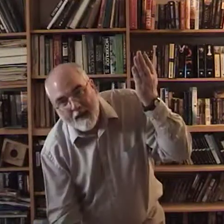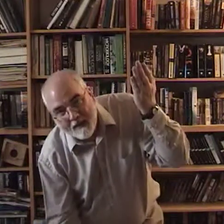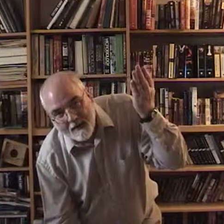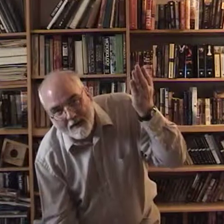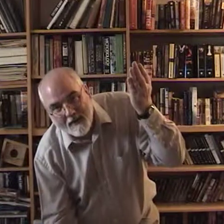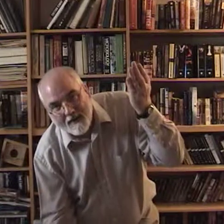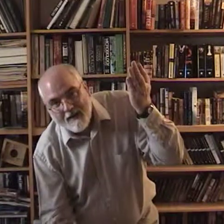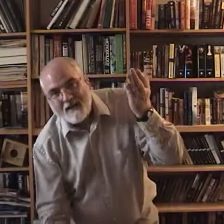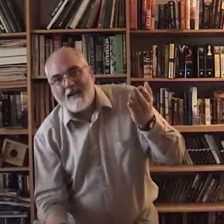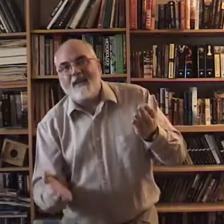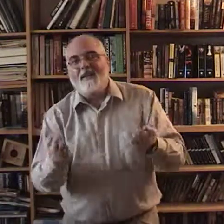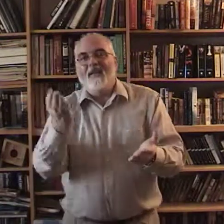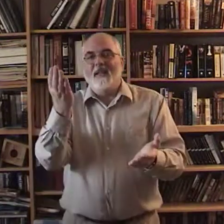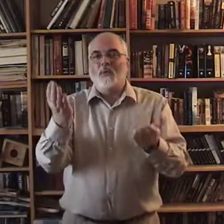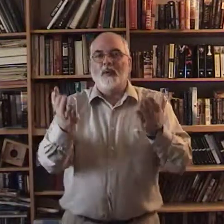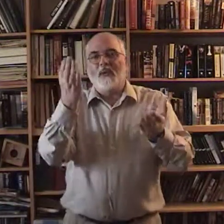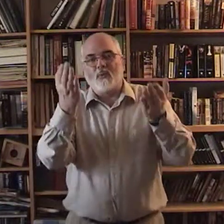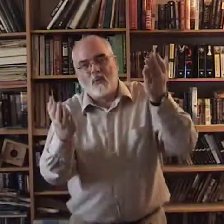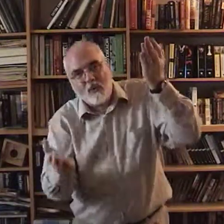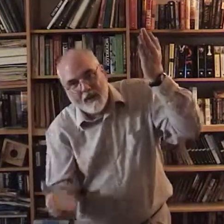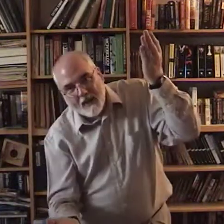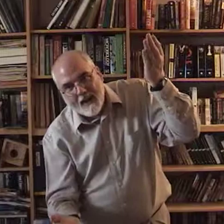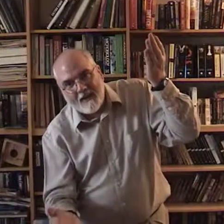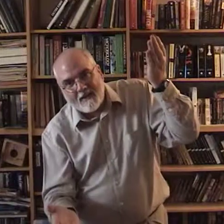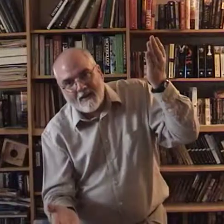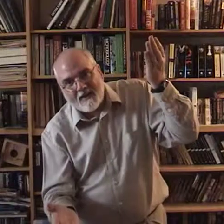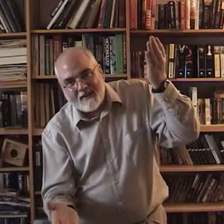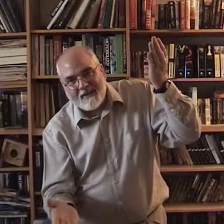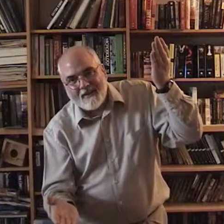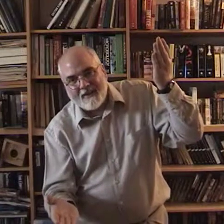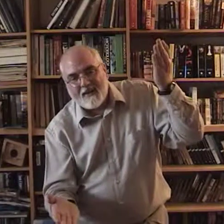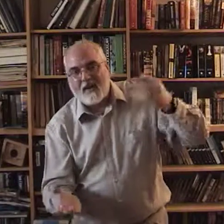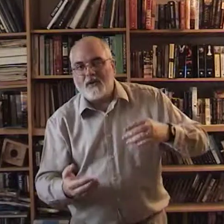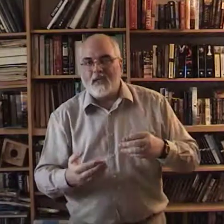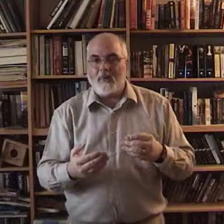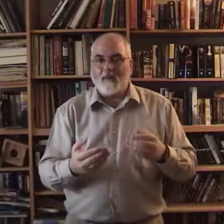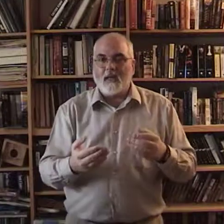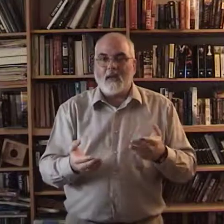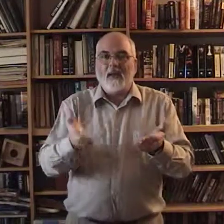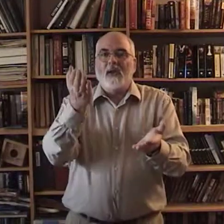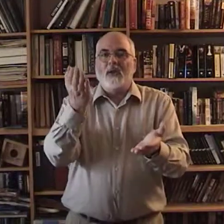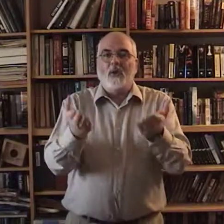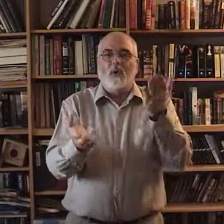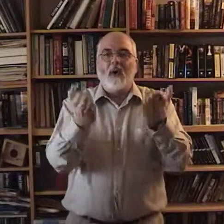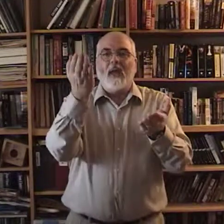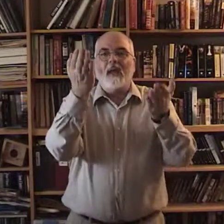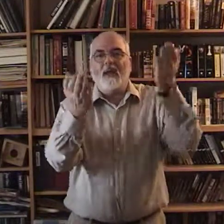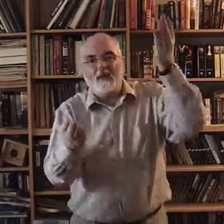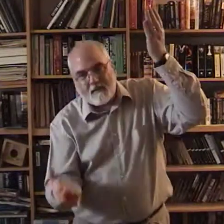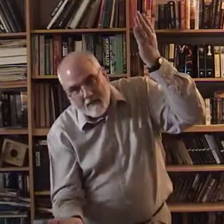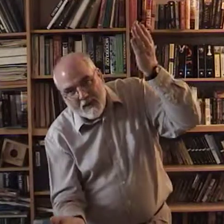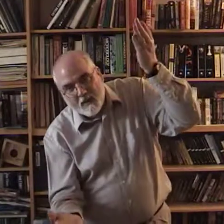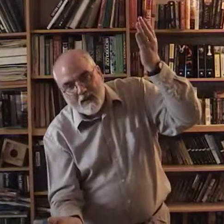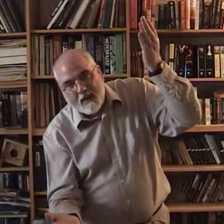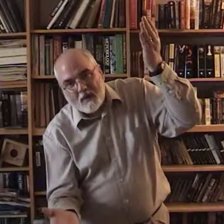outweighed. This one gets really heavy. Understand what I'm saying? You're weighing, and this one is like